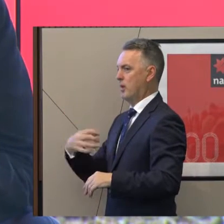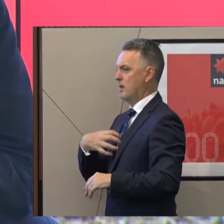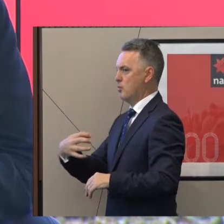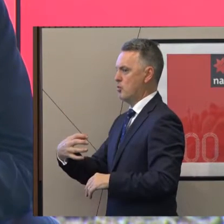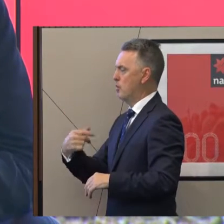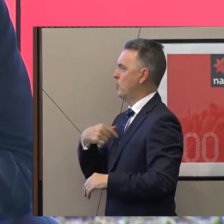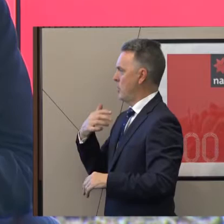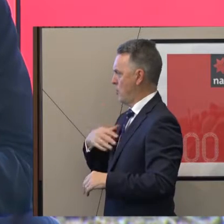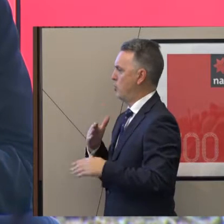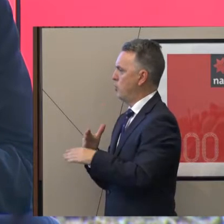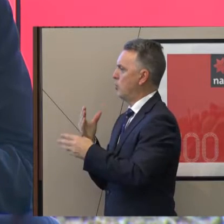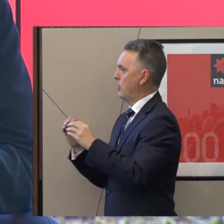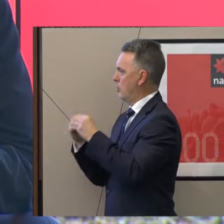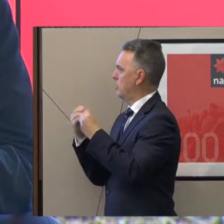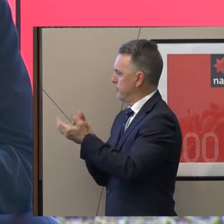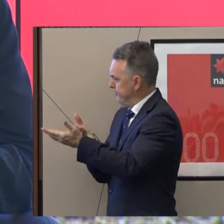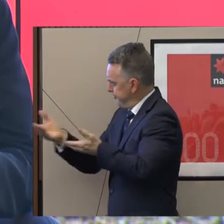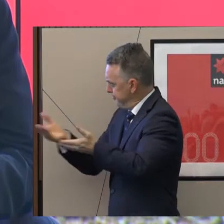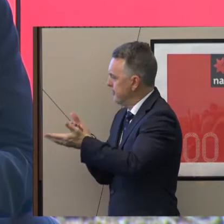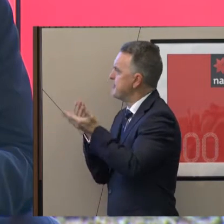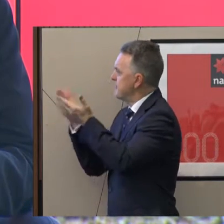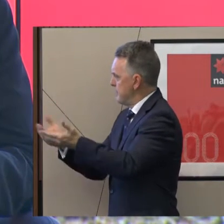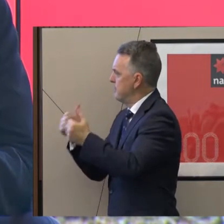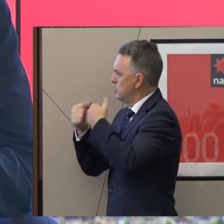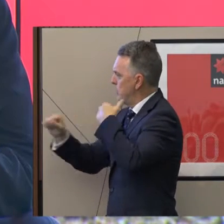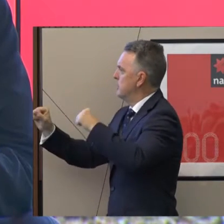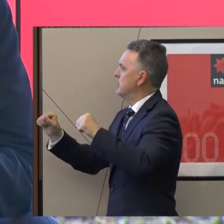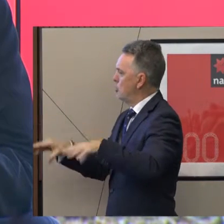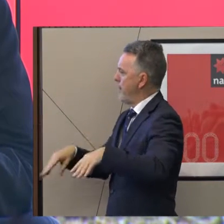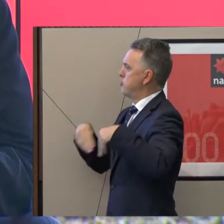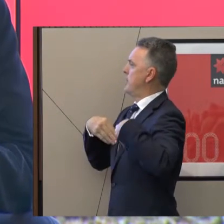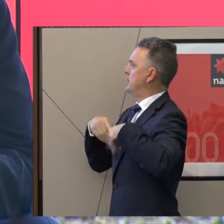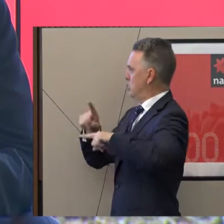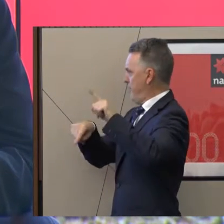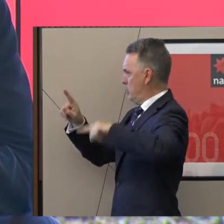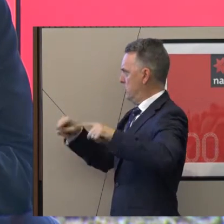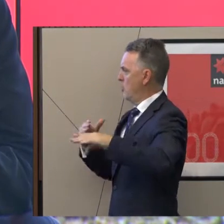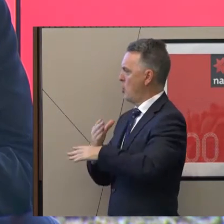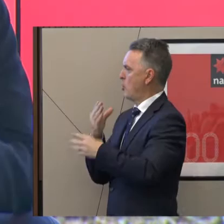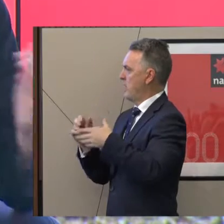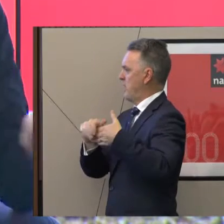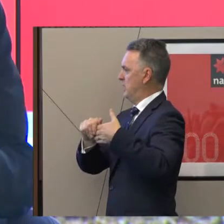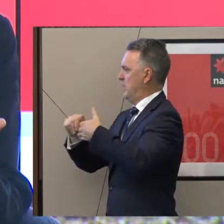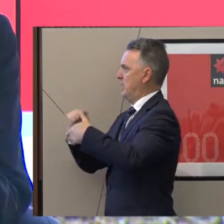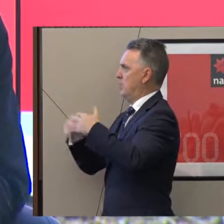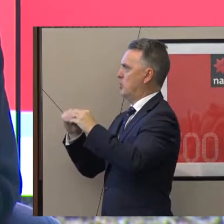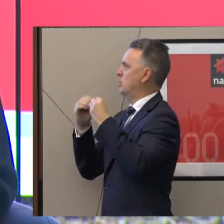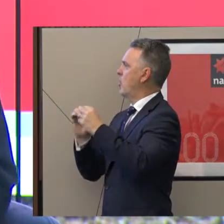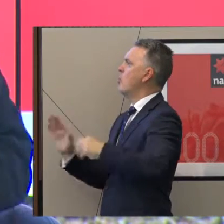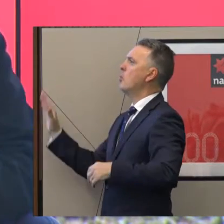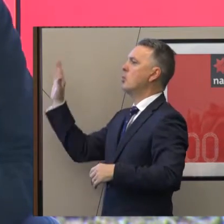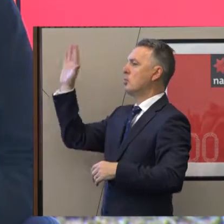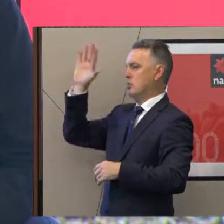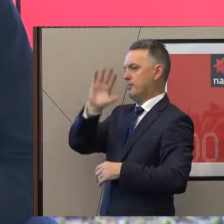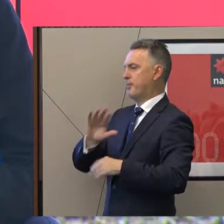really want to work with organisations on strategies that embrace diversity and actually work with leaders within organisations for whole of organisation